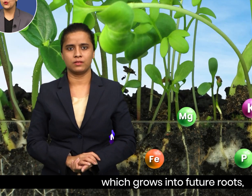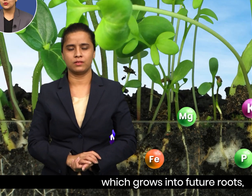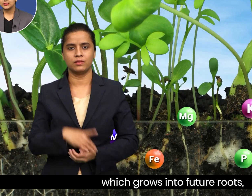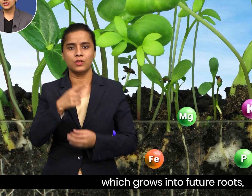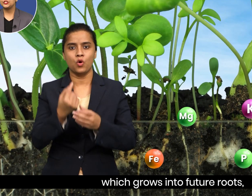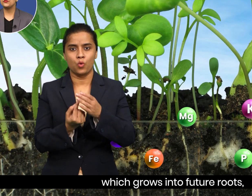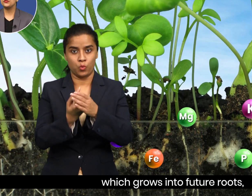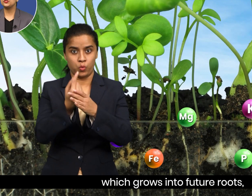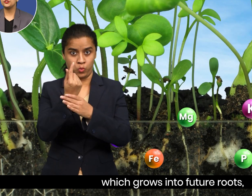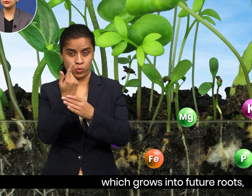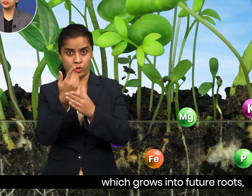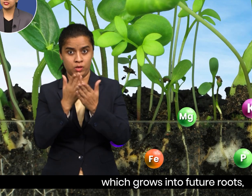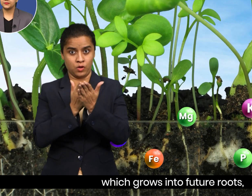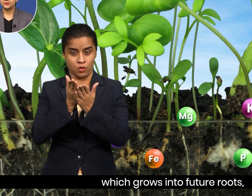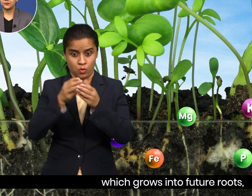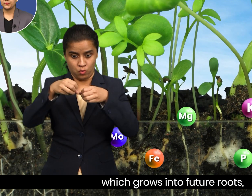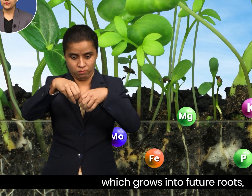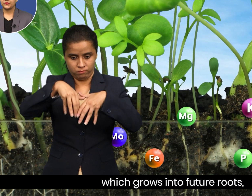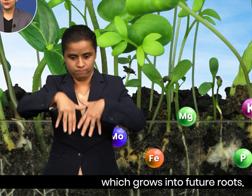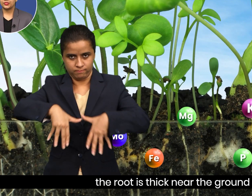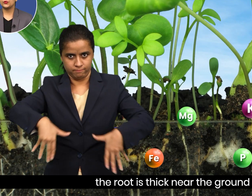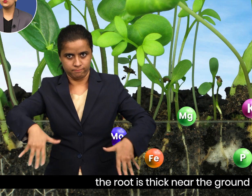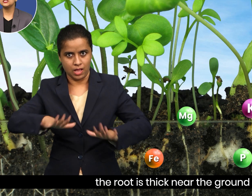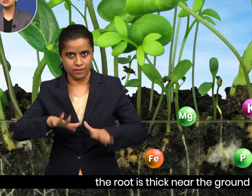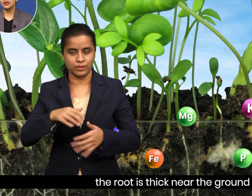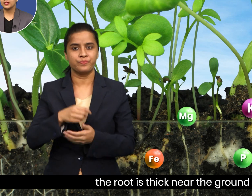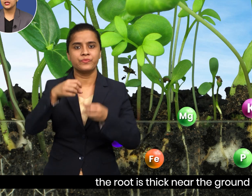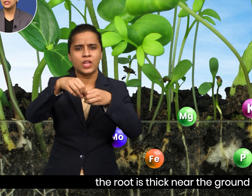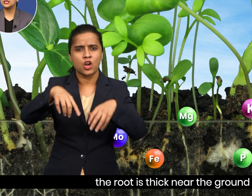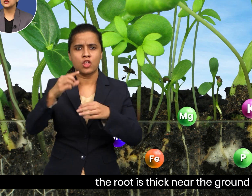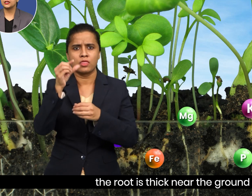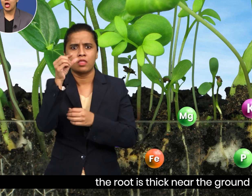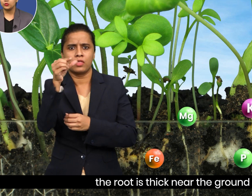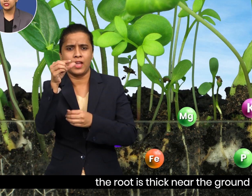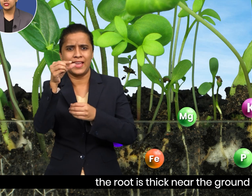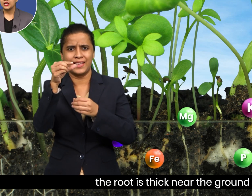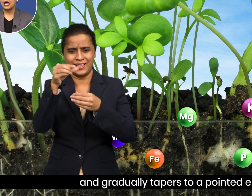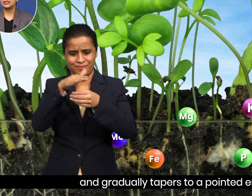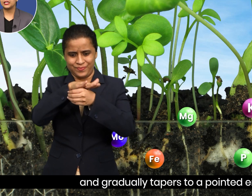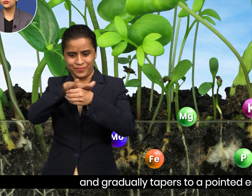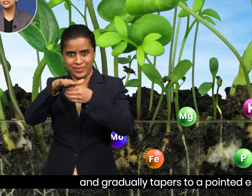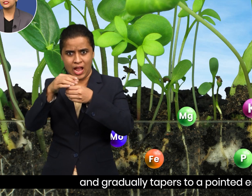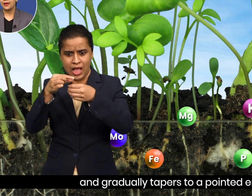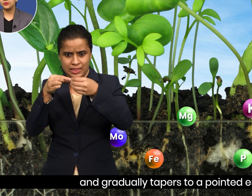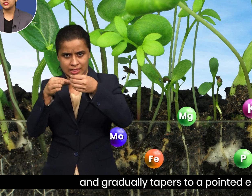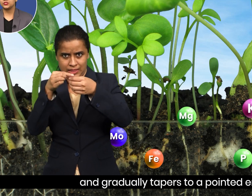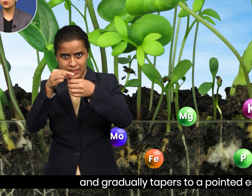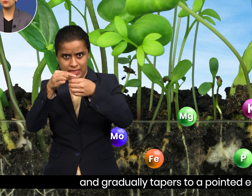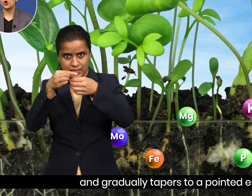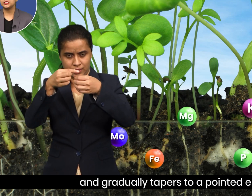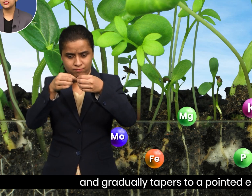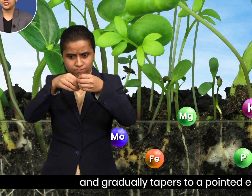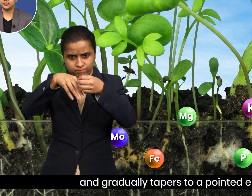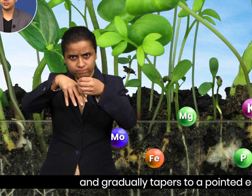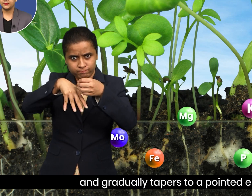Which grows into future roots. The root is thick near the ground and gradually tapers to